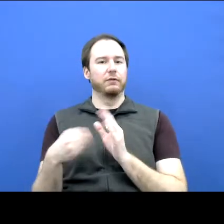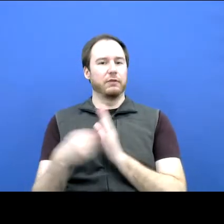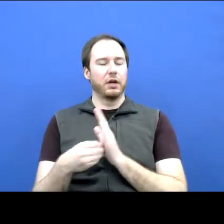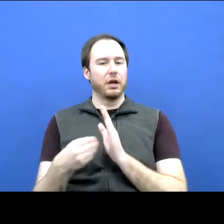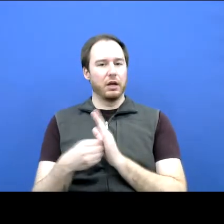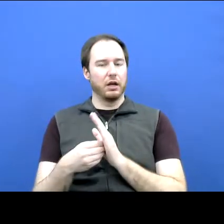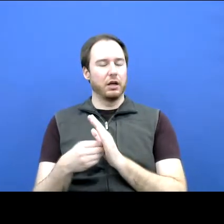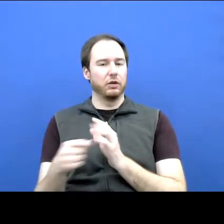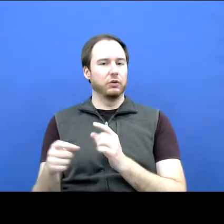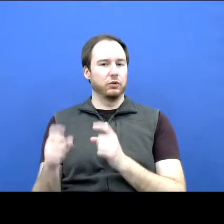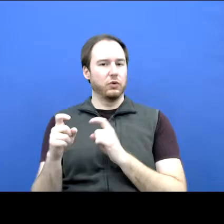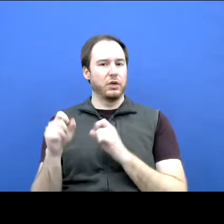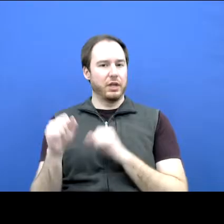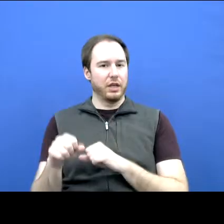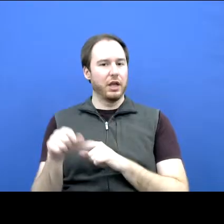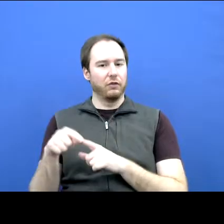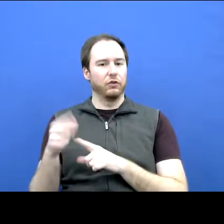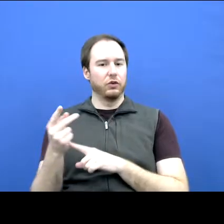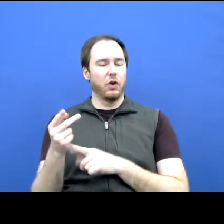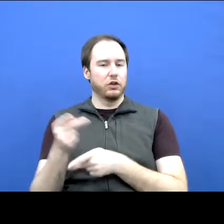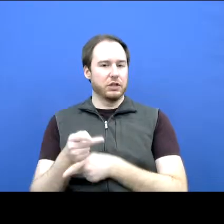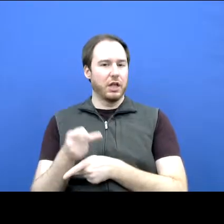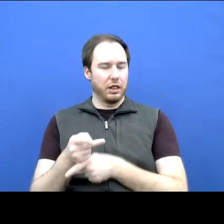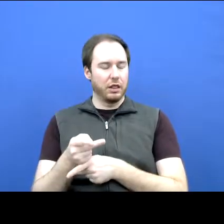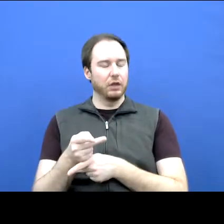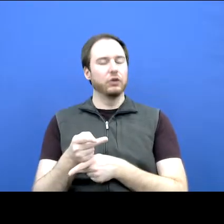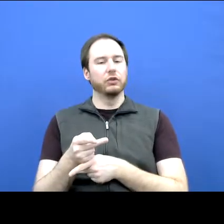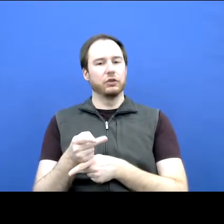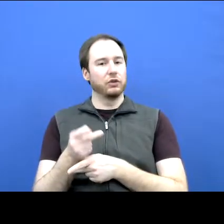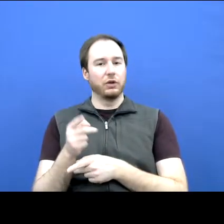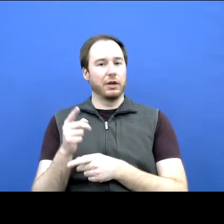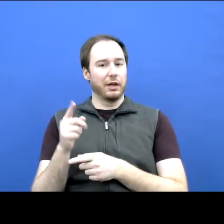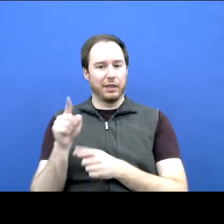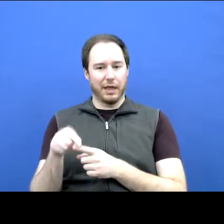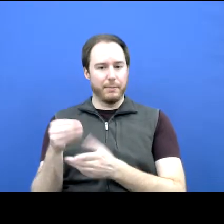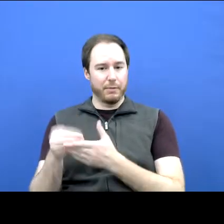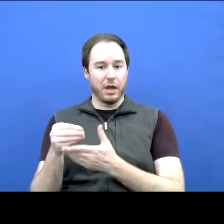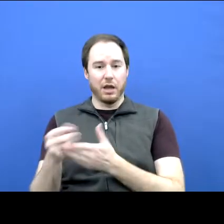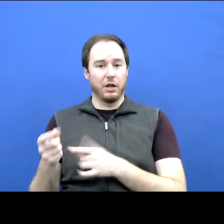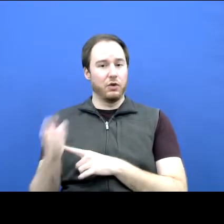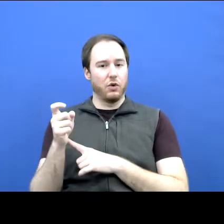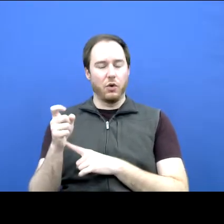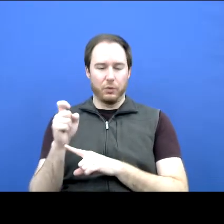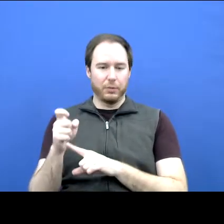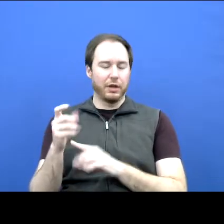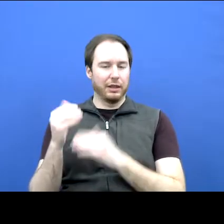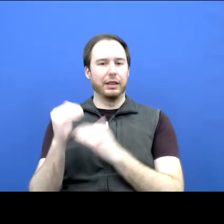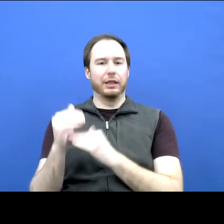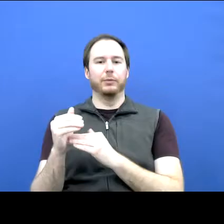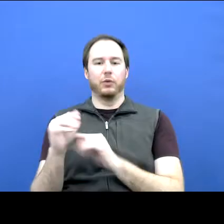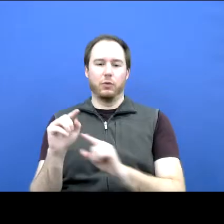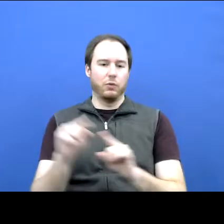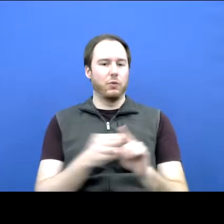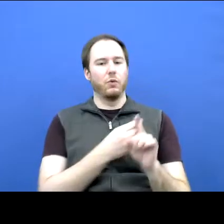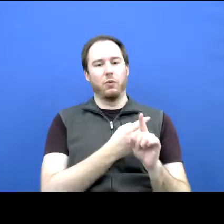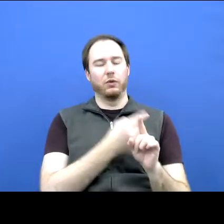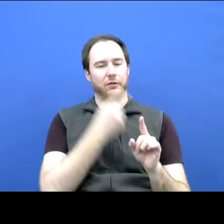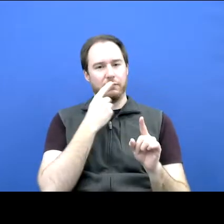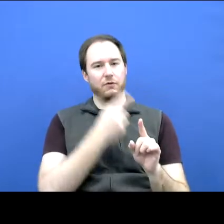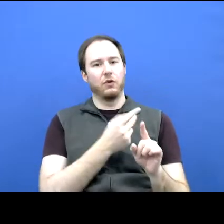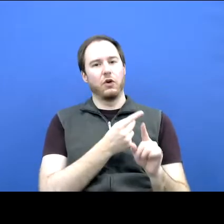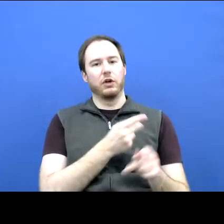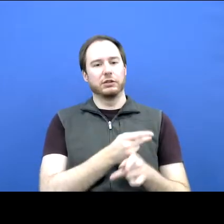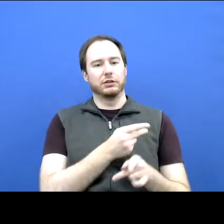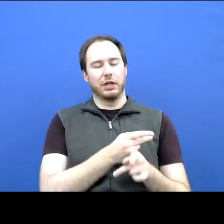monies towards the dog shelter, and that can only be used for things that are not already